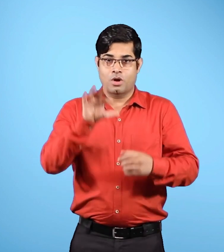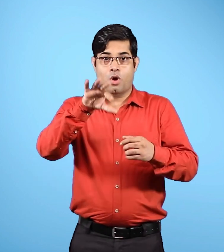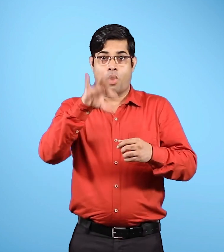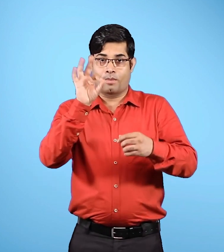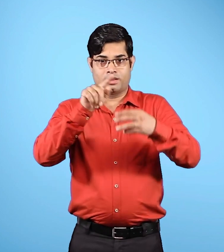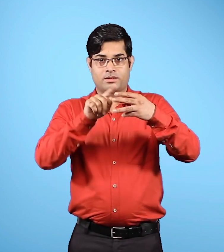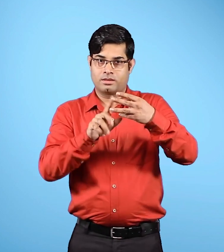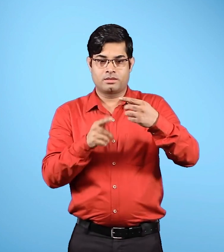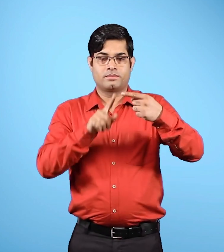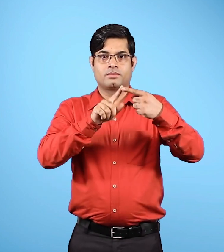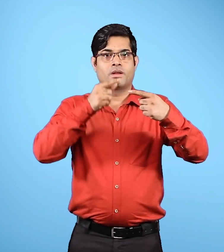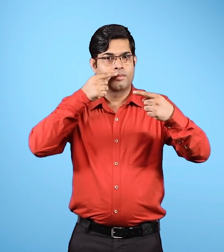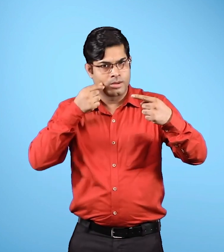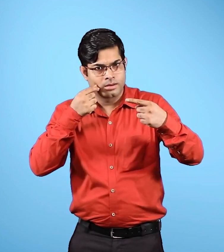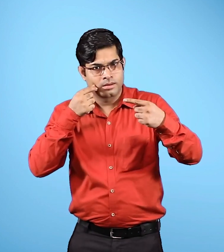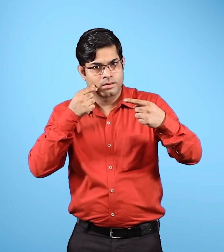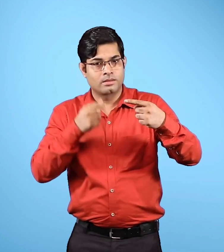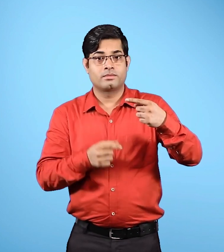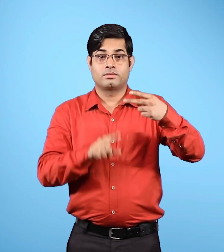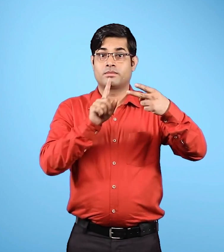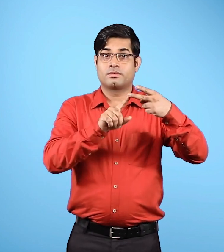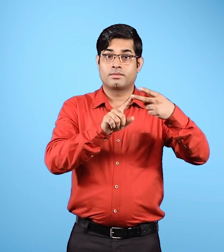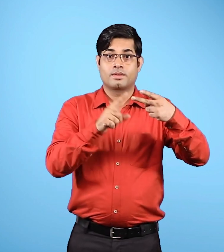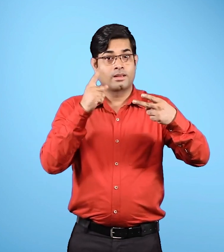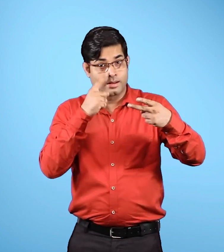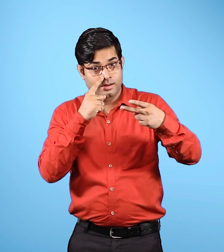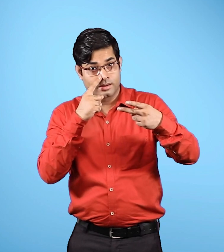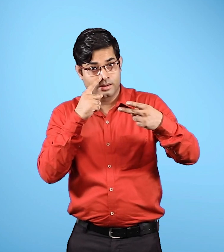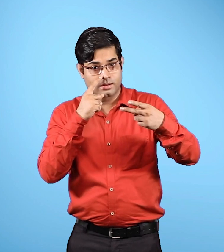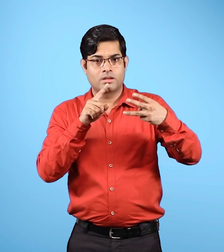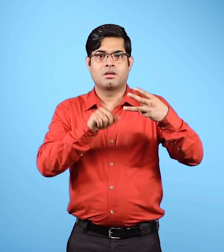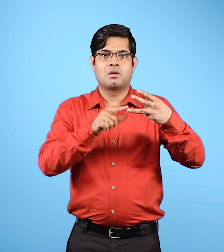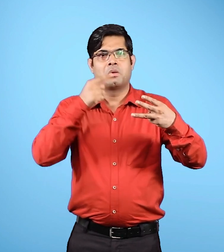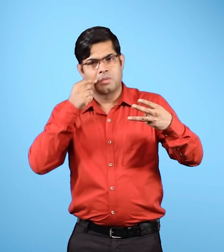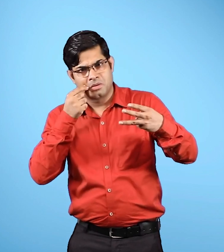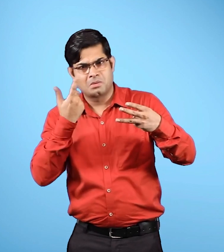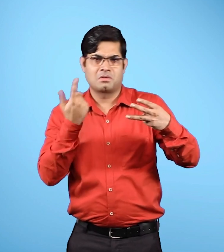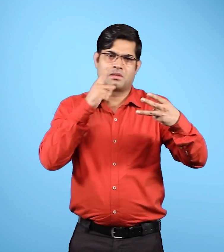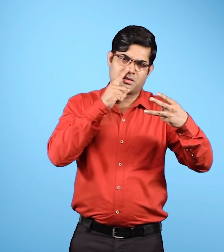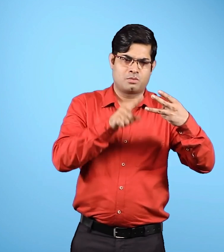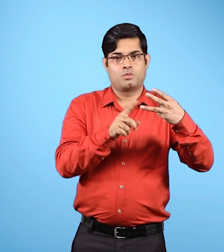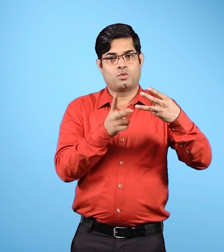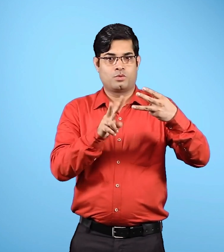A. Men, B. Women, C. Both men and